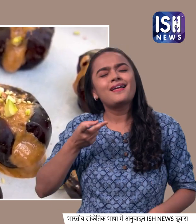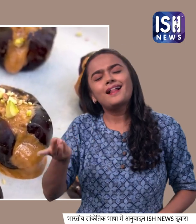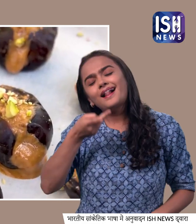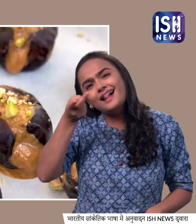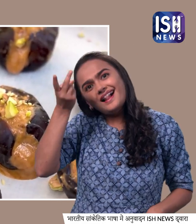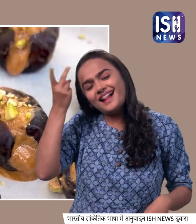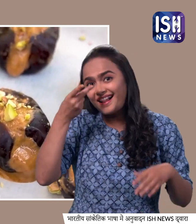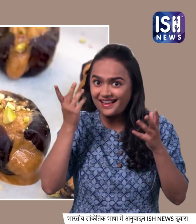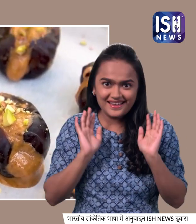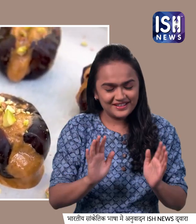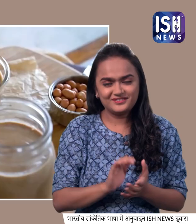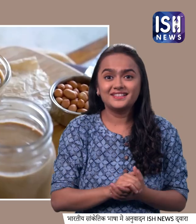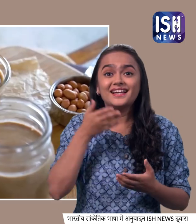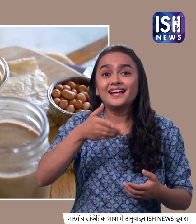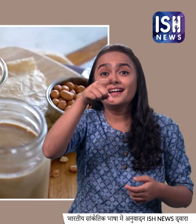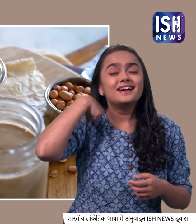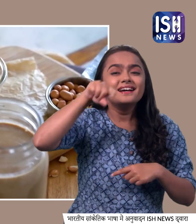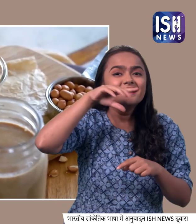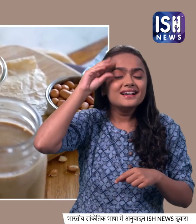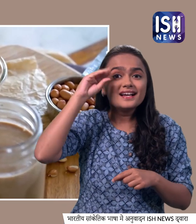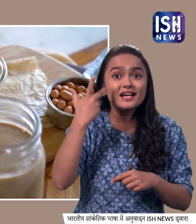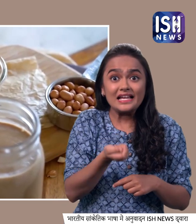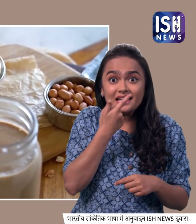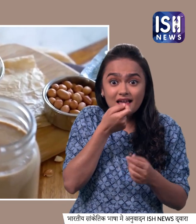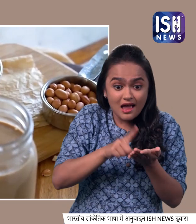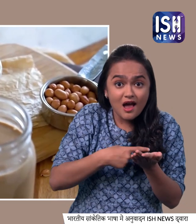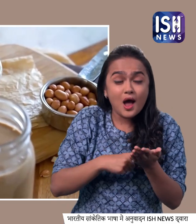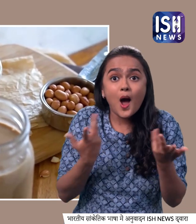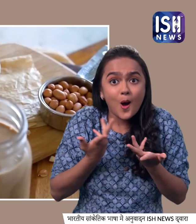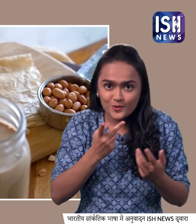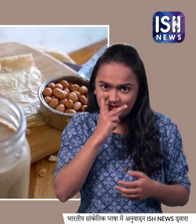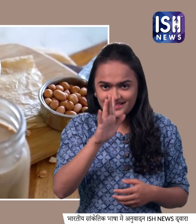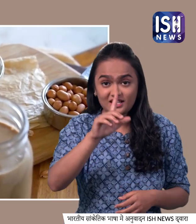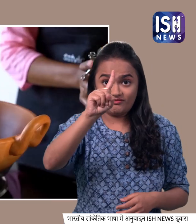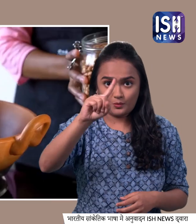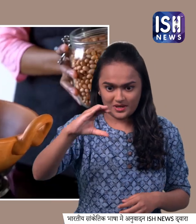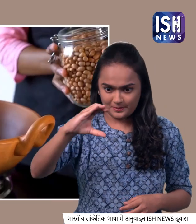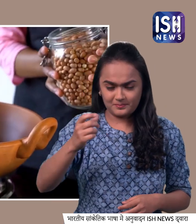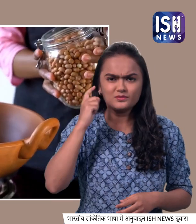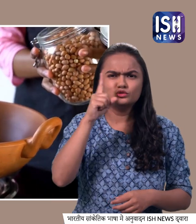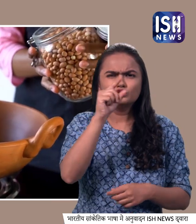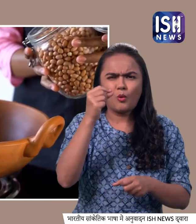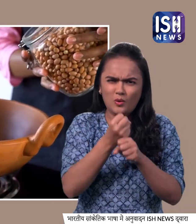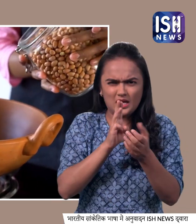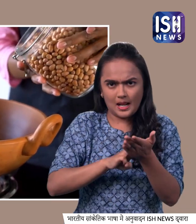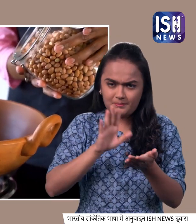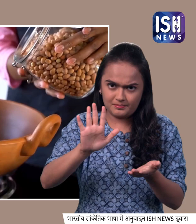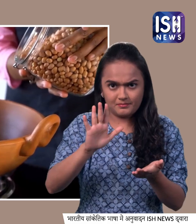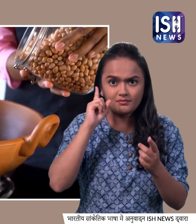these butters. First, will how peanut butter. How make a cup of How cup, or 100g raw peanuts, or